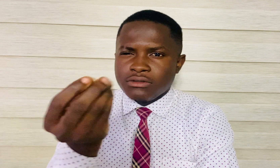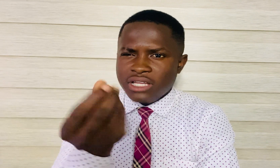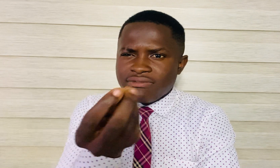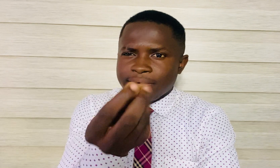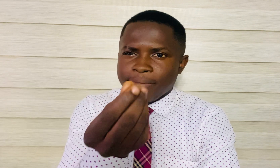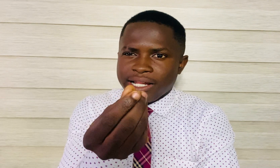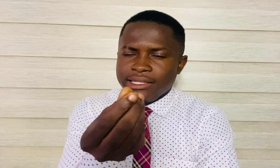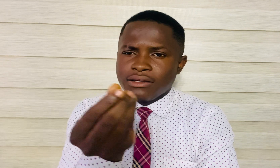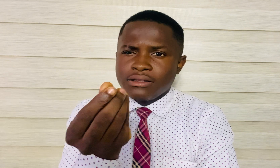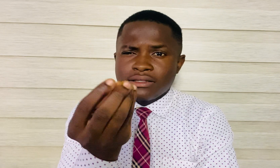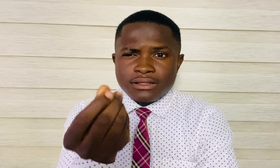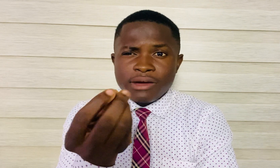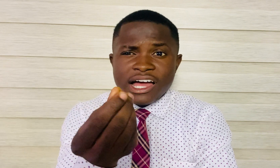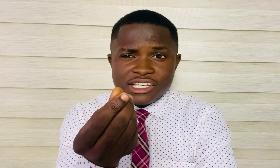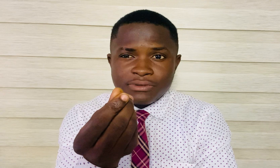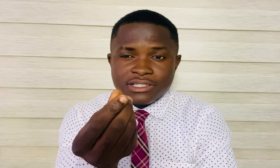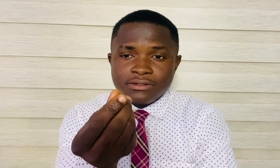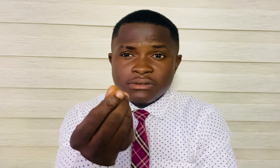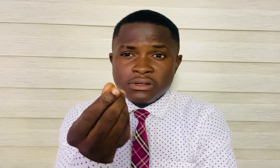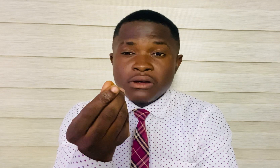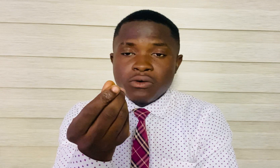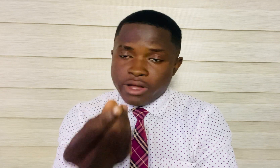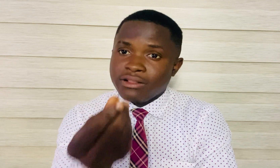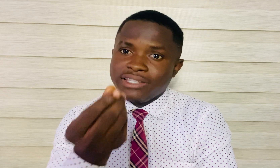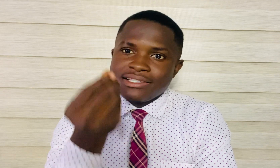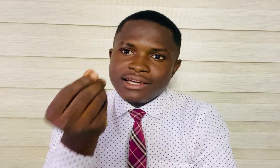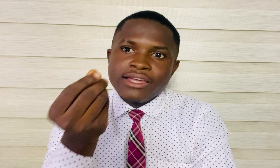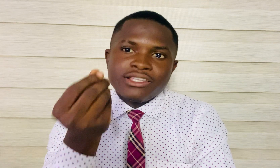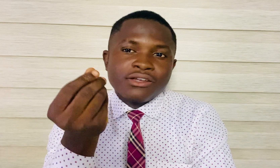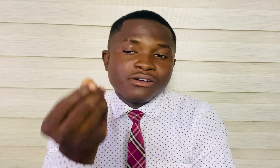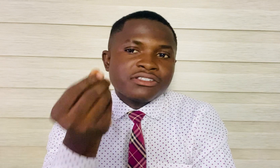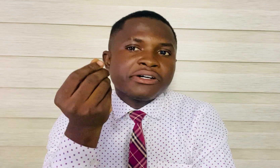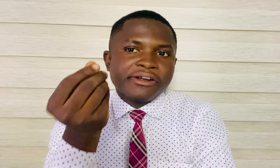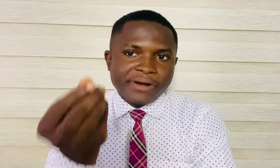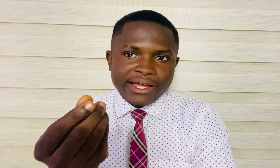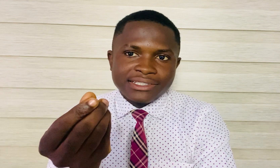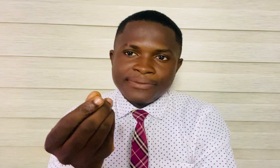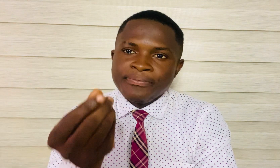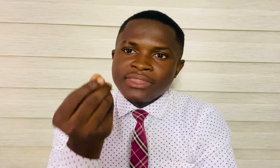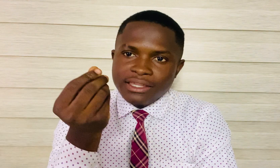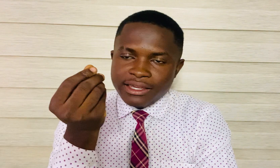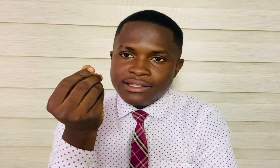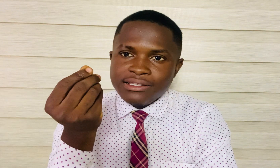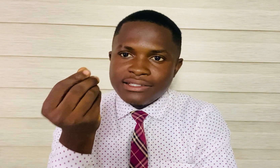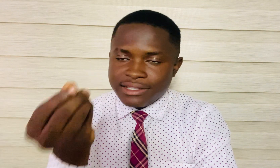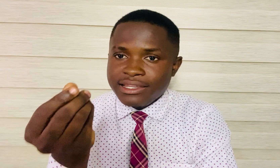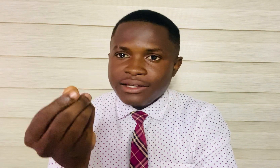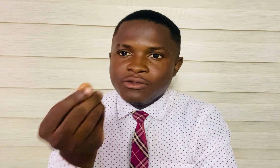have some money, some cash with you? Well, this sign is also correct. In sign